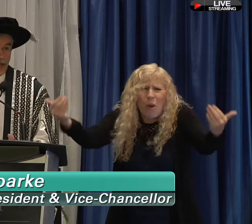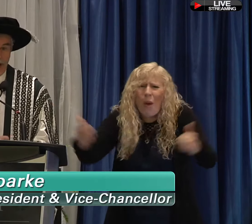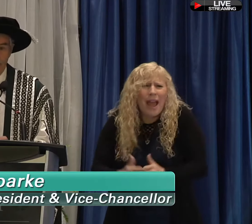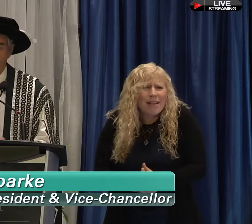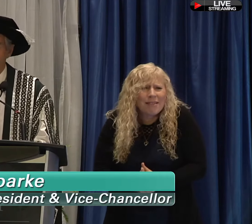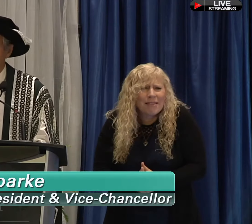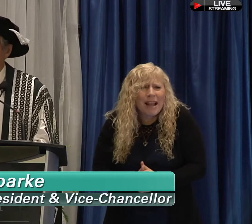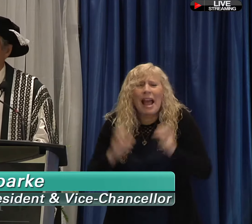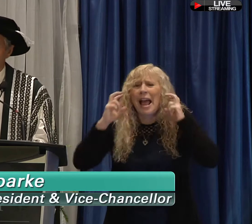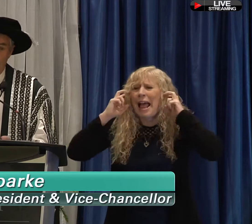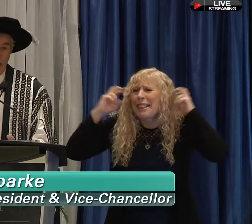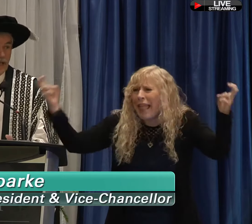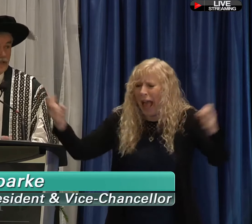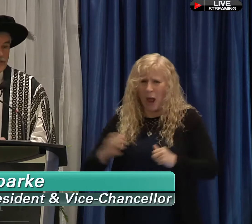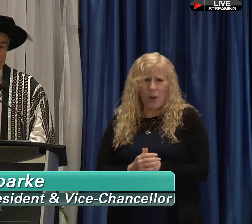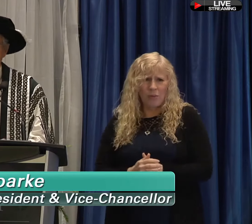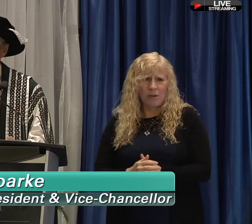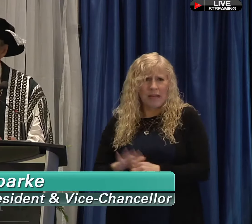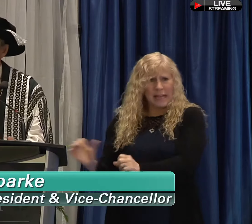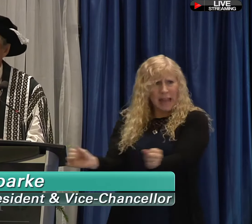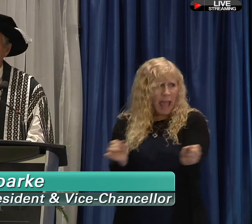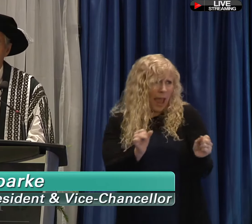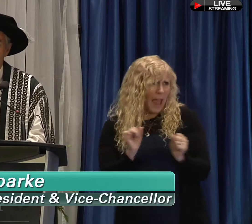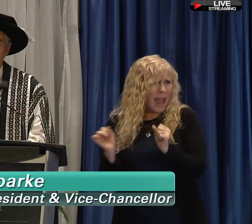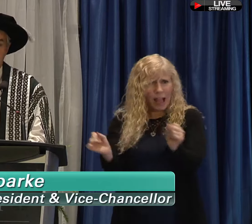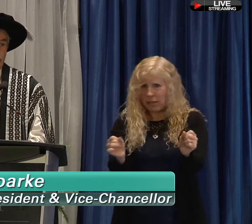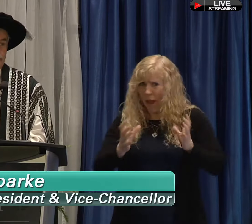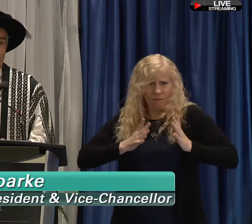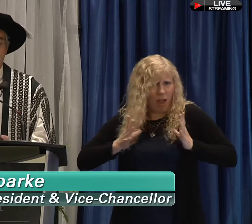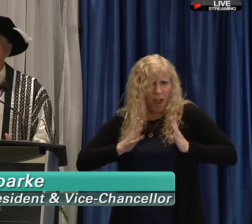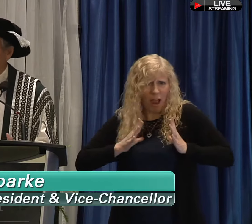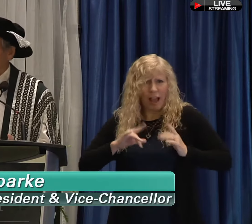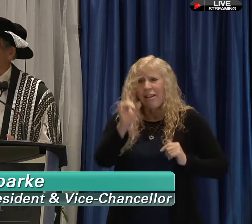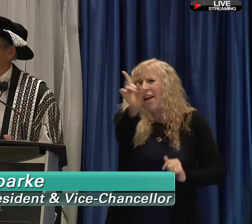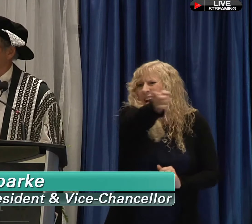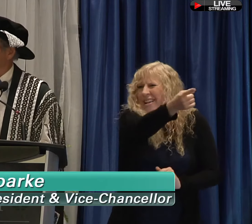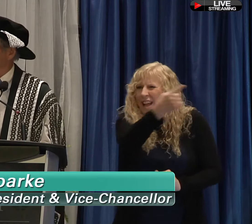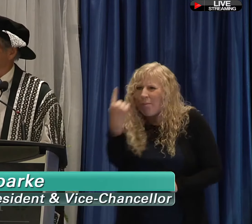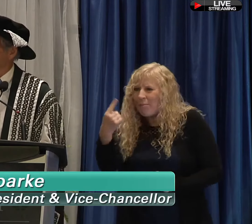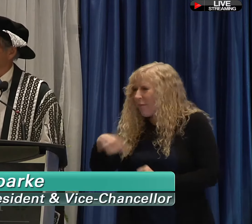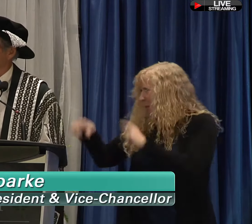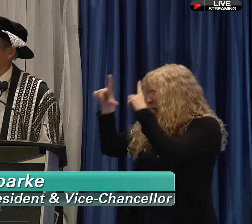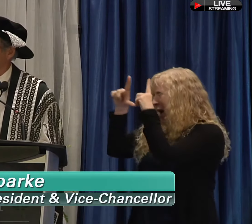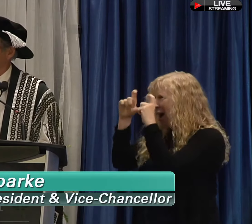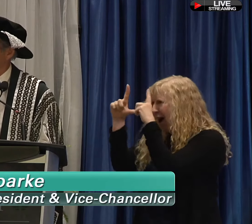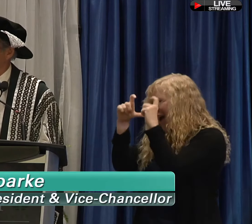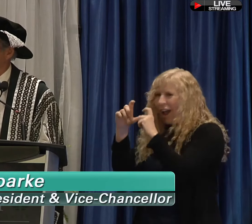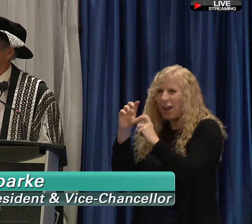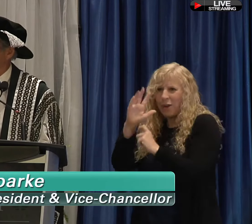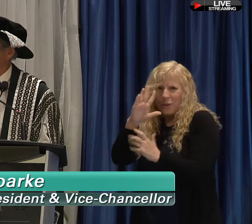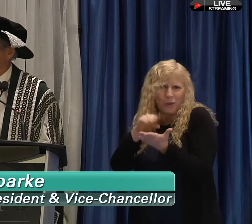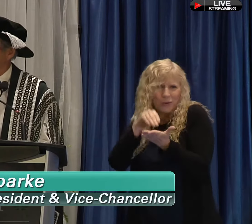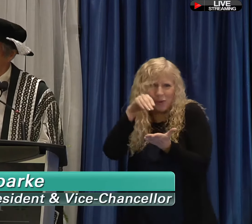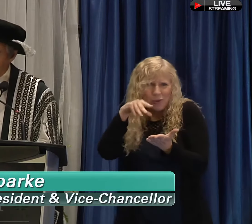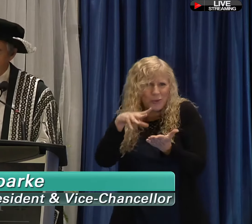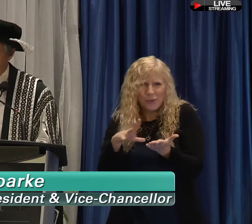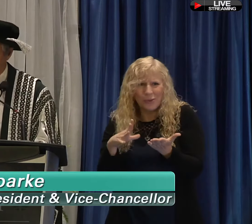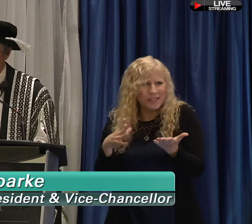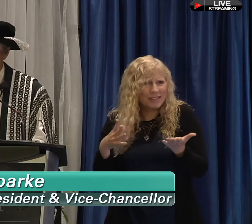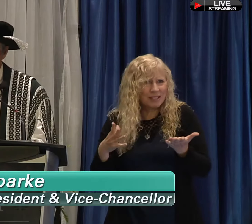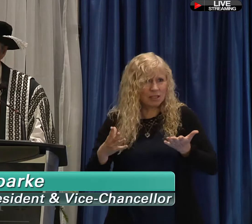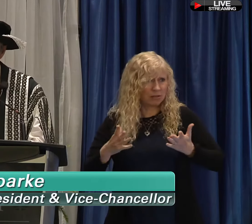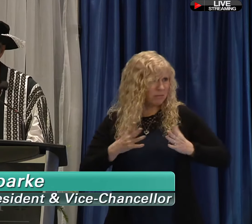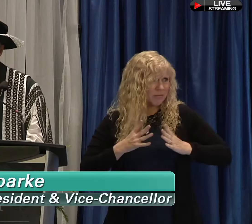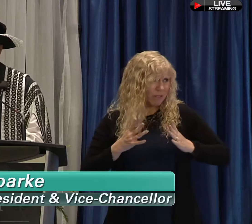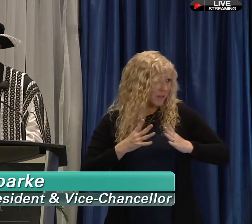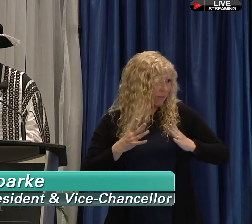Be loud. Dance. Come up to the front. Take photographs of the students who